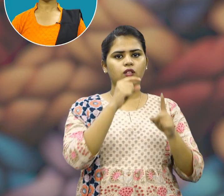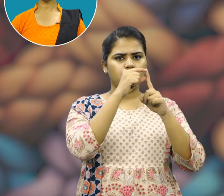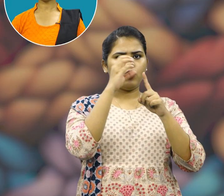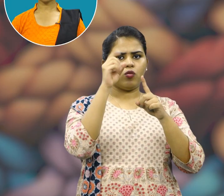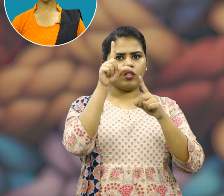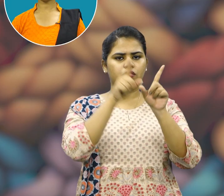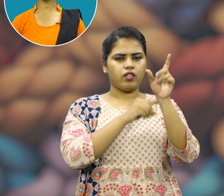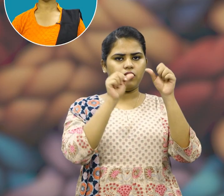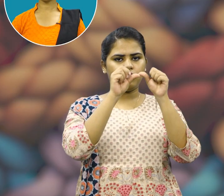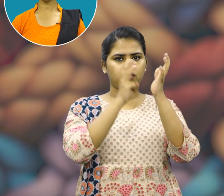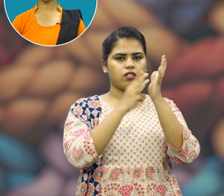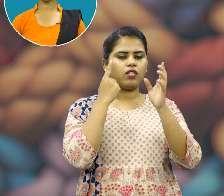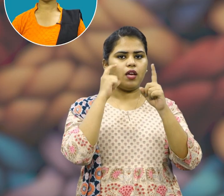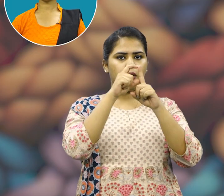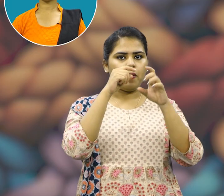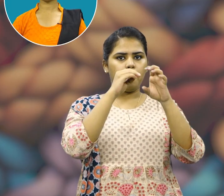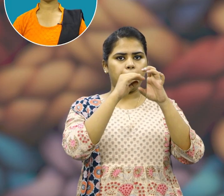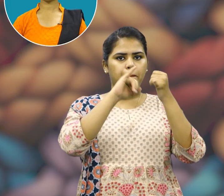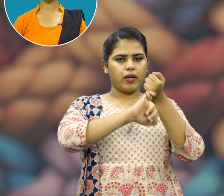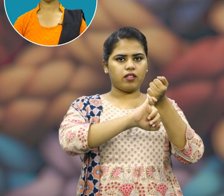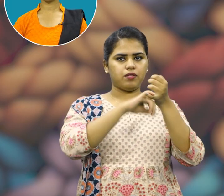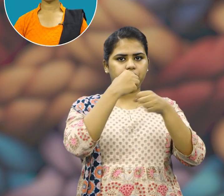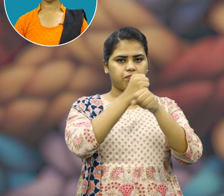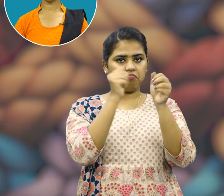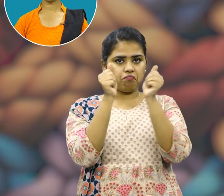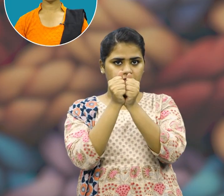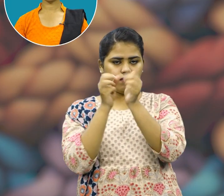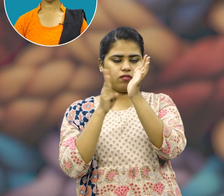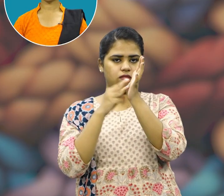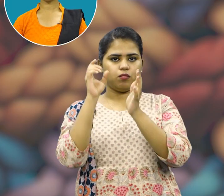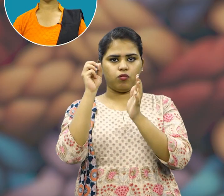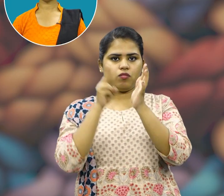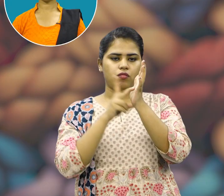Polyamides are made with monomers.